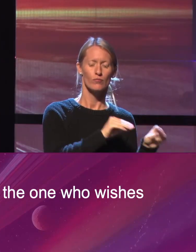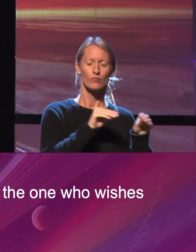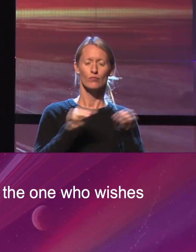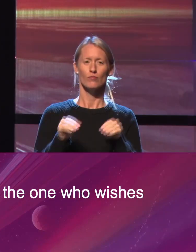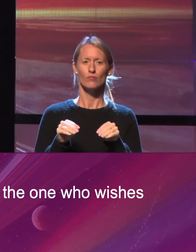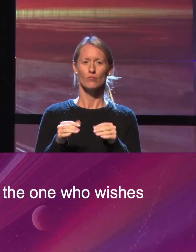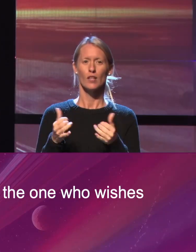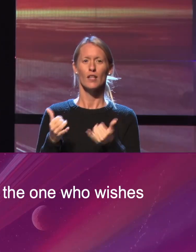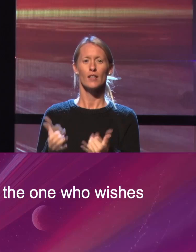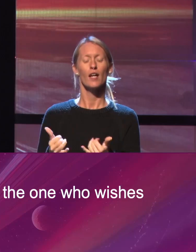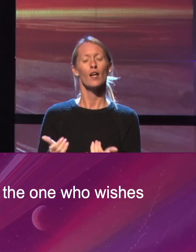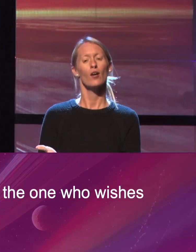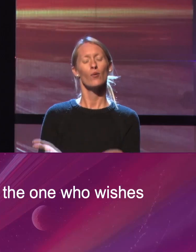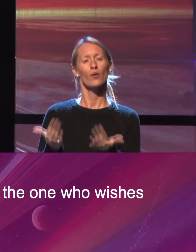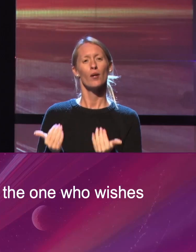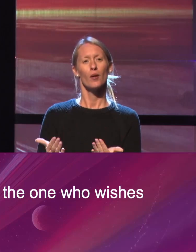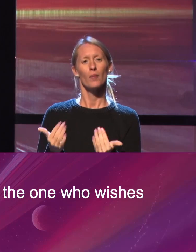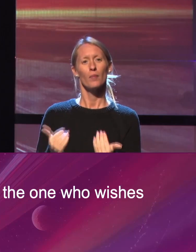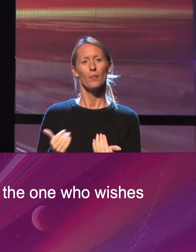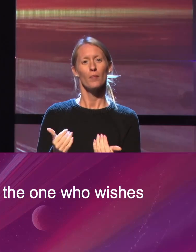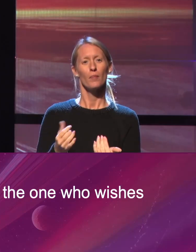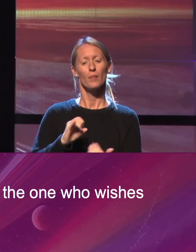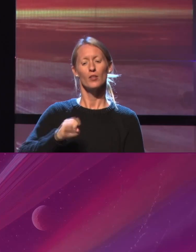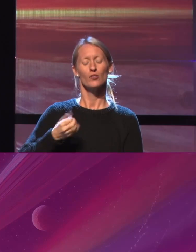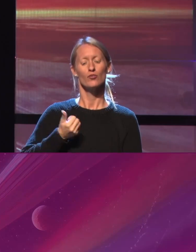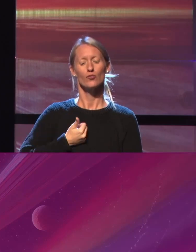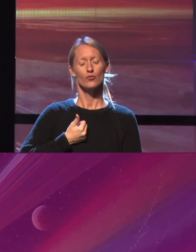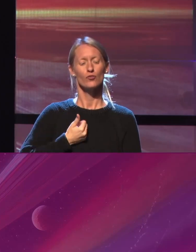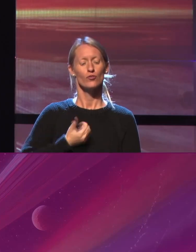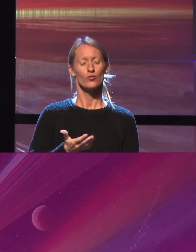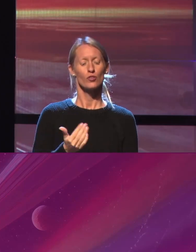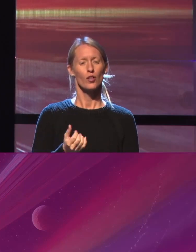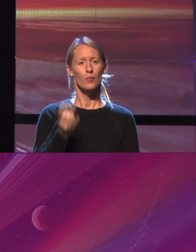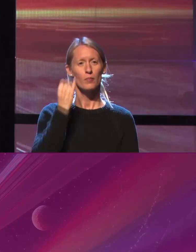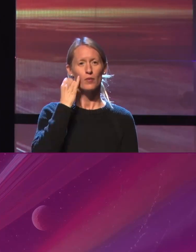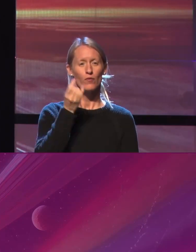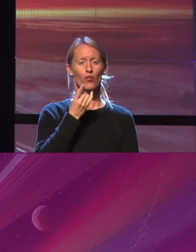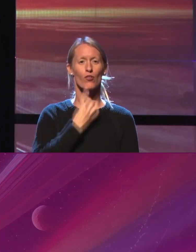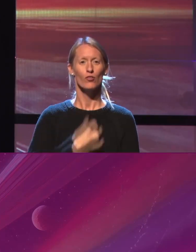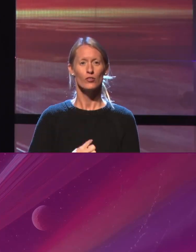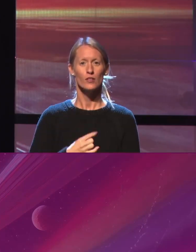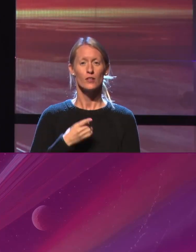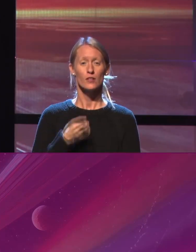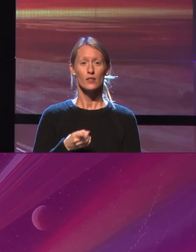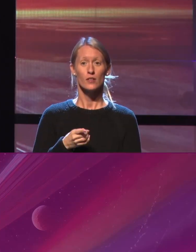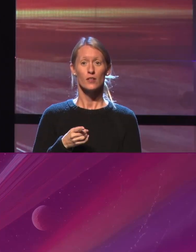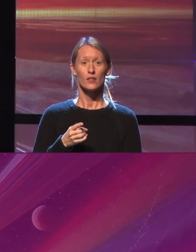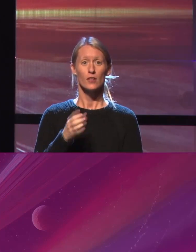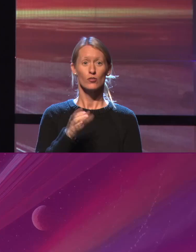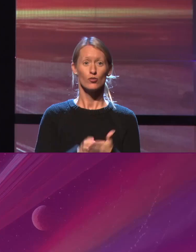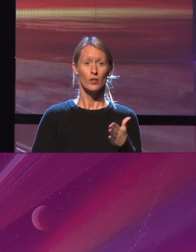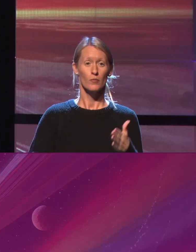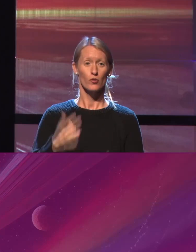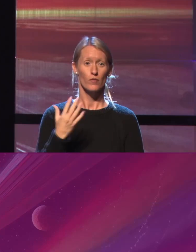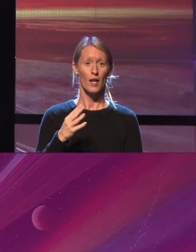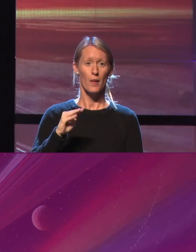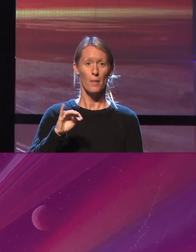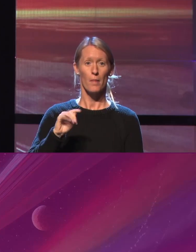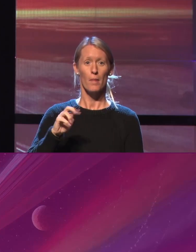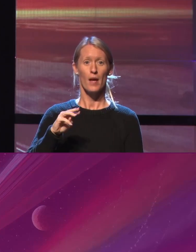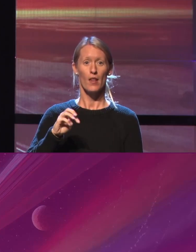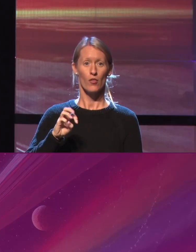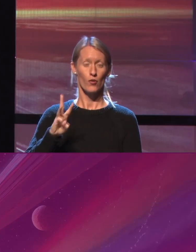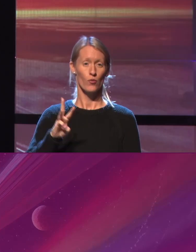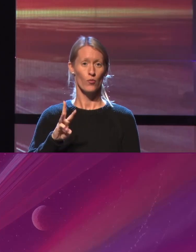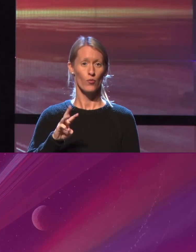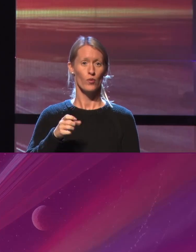And so John says, come if you're thirsty. And Jesus in Matthew chapter 5 said, blessed are those who hunger and thirst for righteousness, for